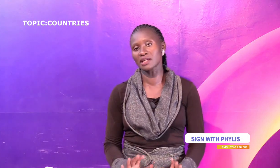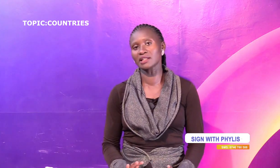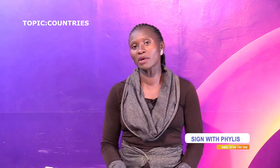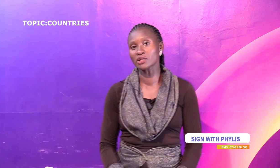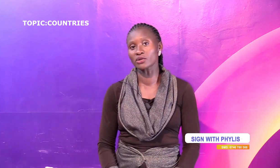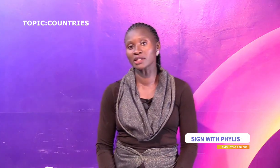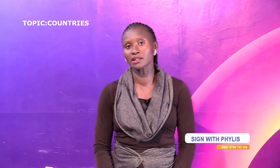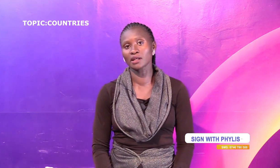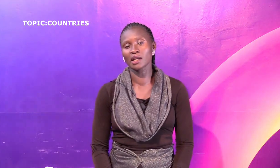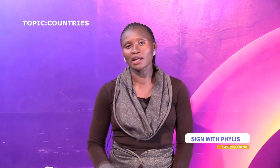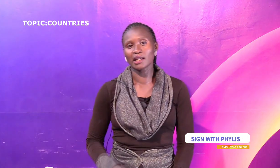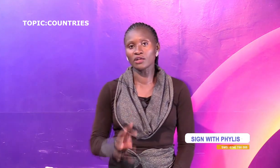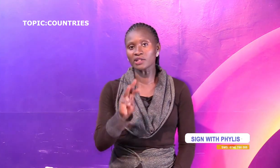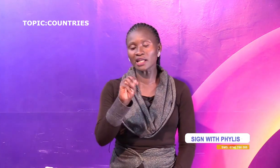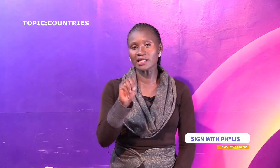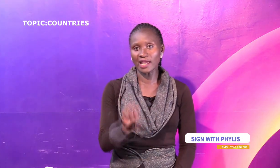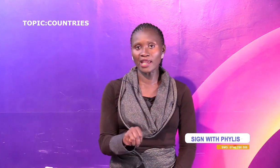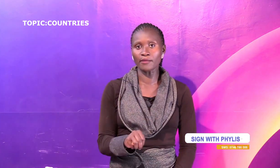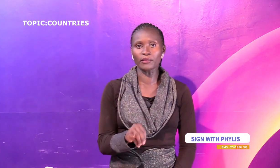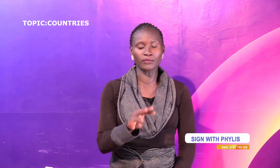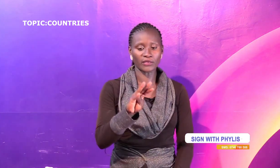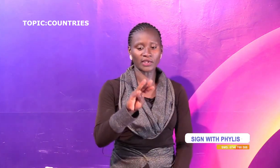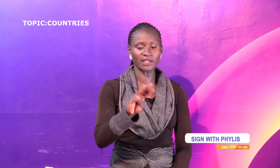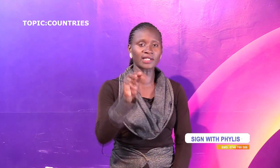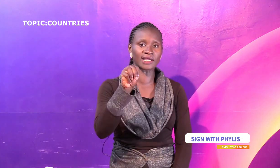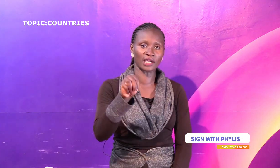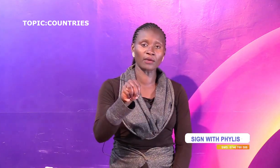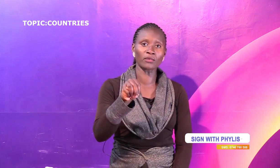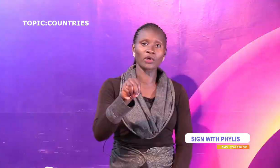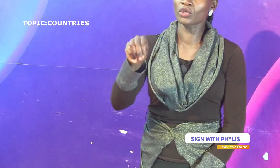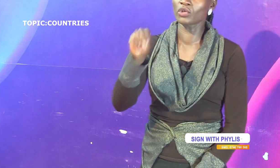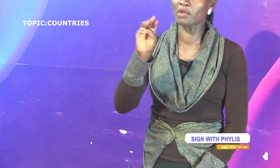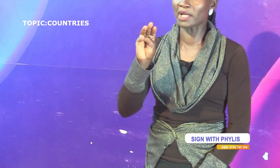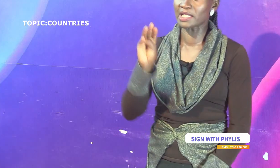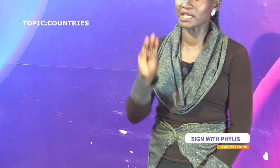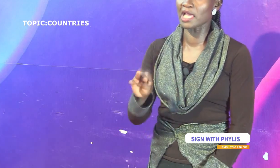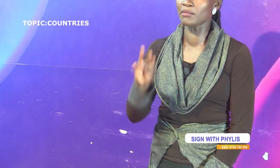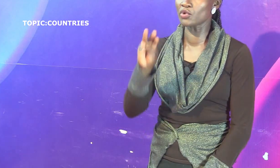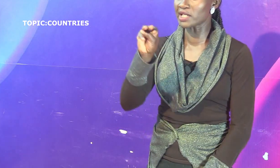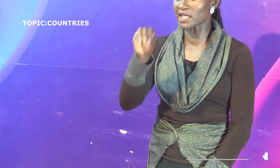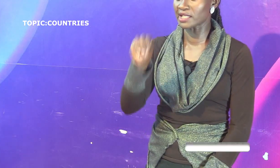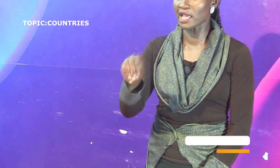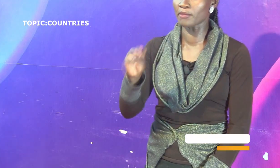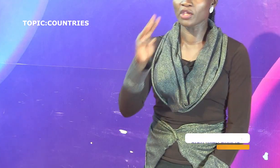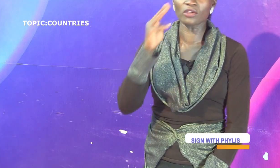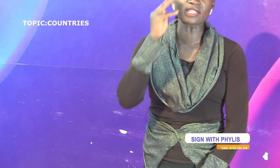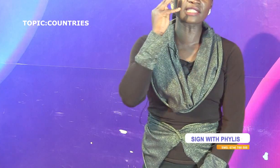Mexico City? Using letter M, this is letter M. You remember letter M. Using letter M, you're just tapping from